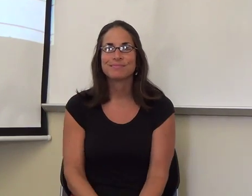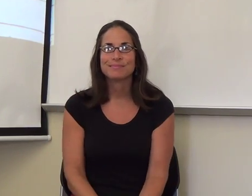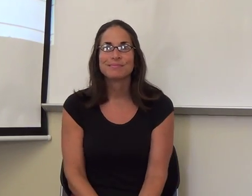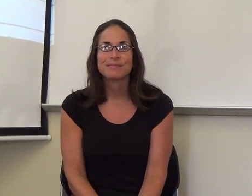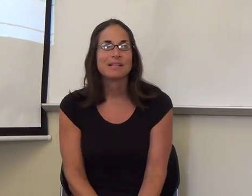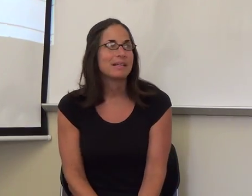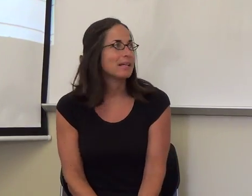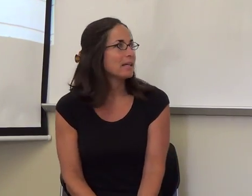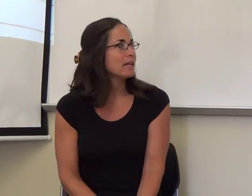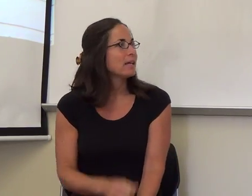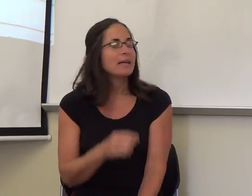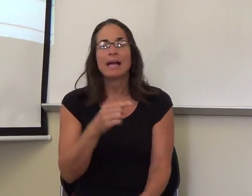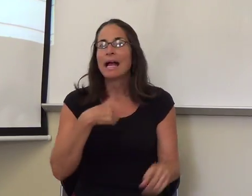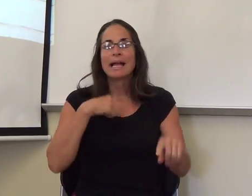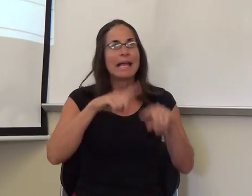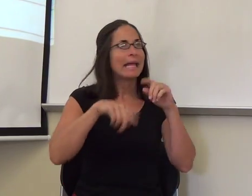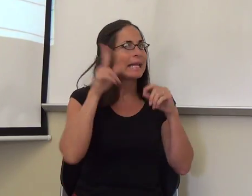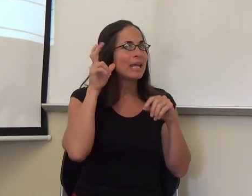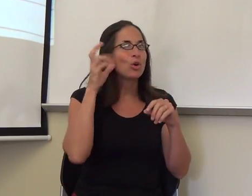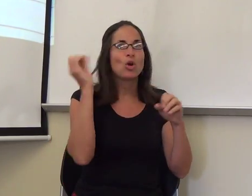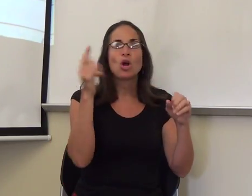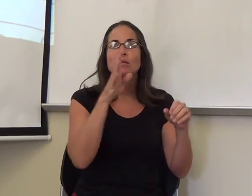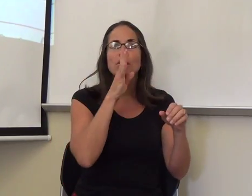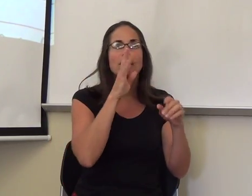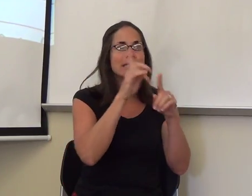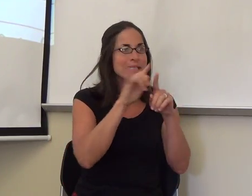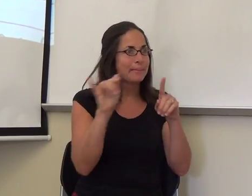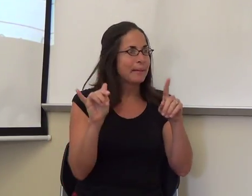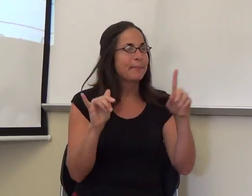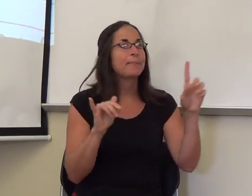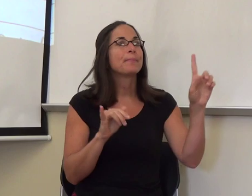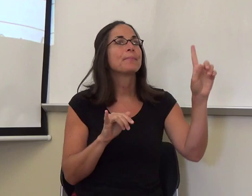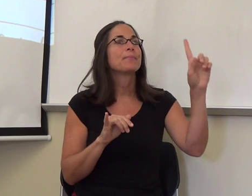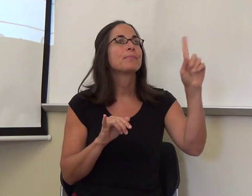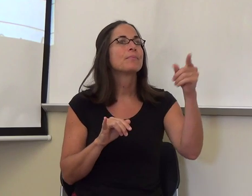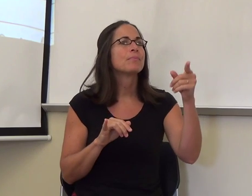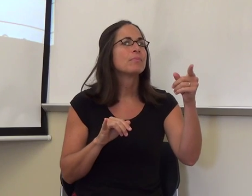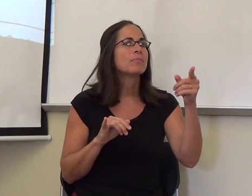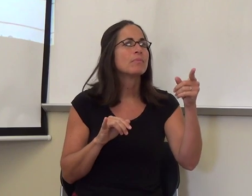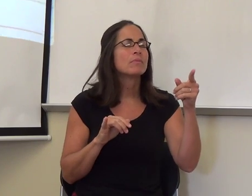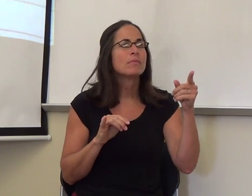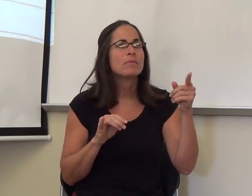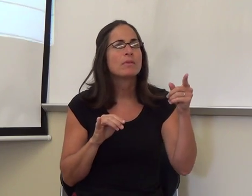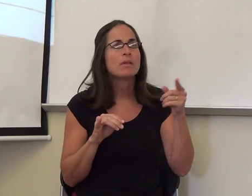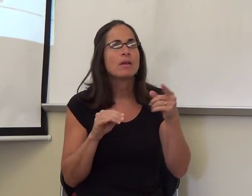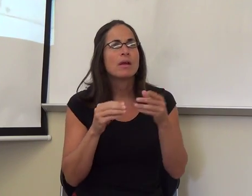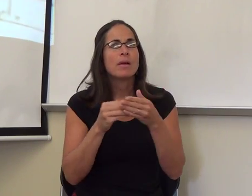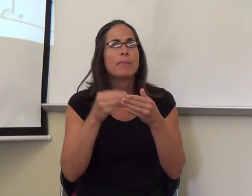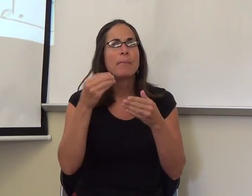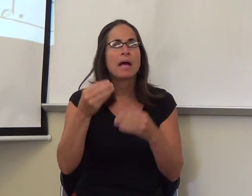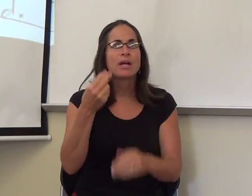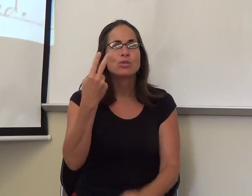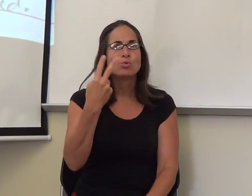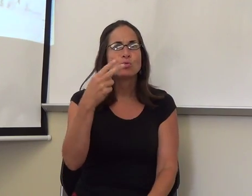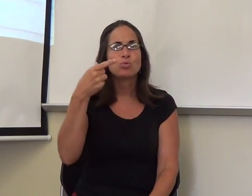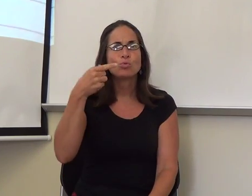Wait a minute, I can't hear the question. On number 7, what did you put? Buy 2 gallons for the person with?